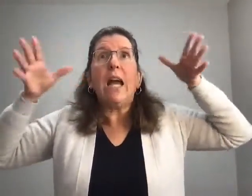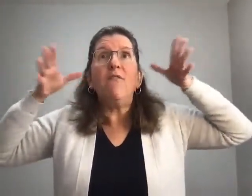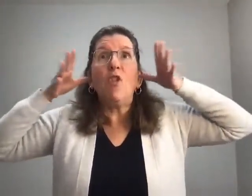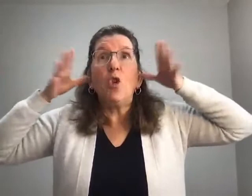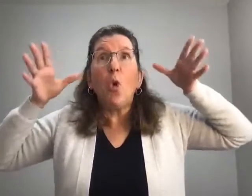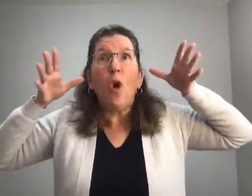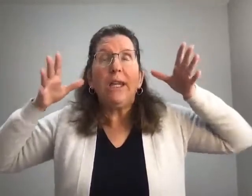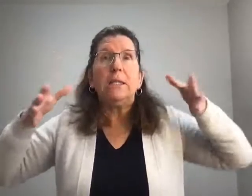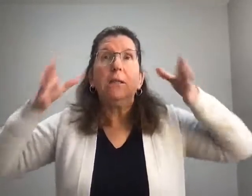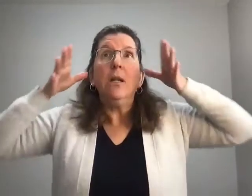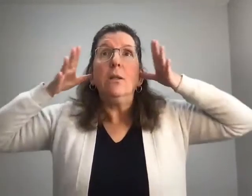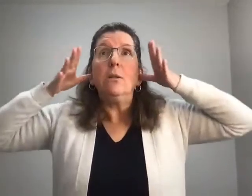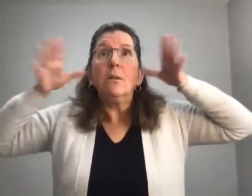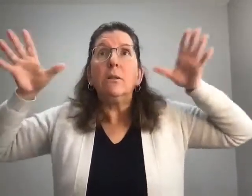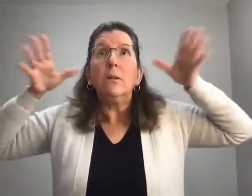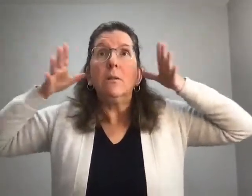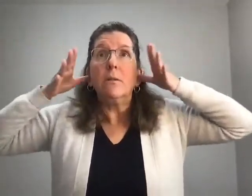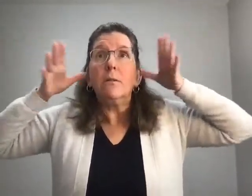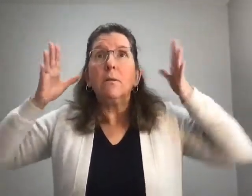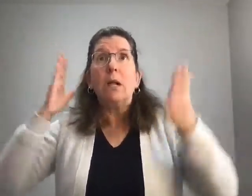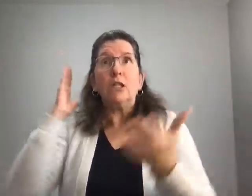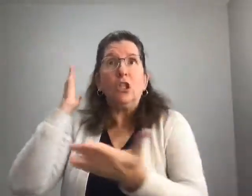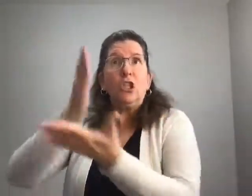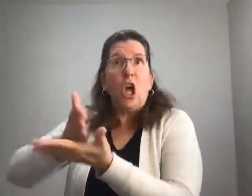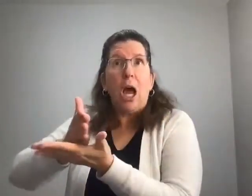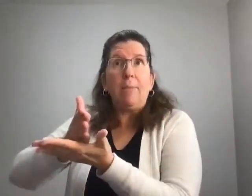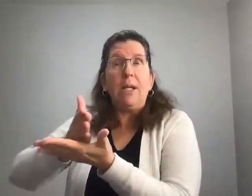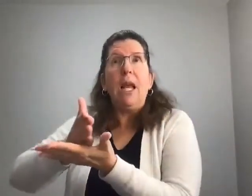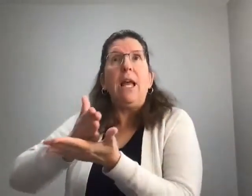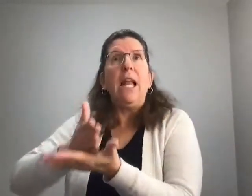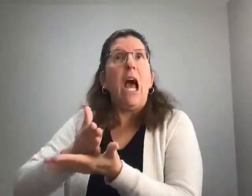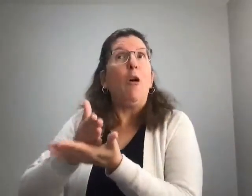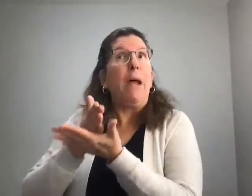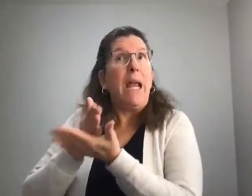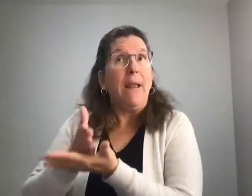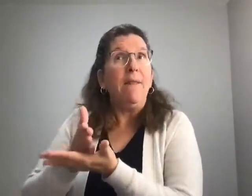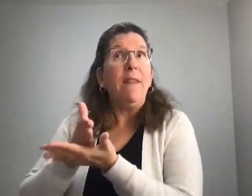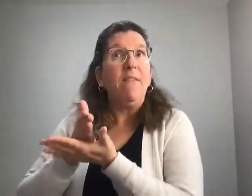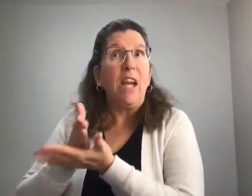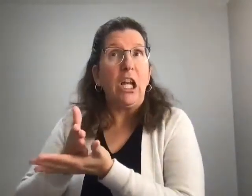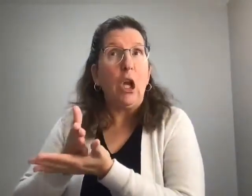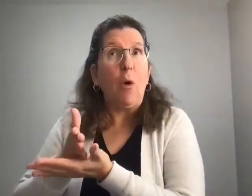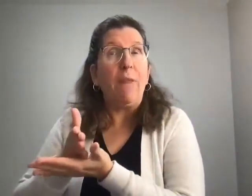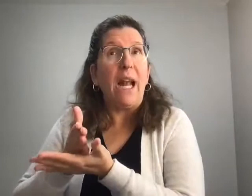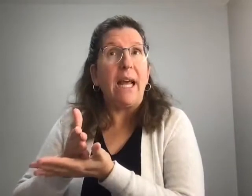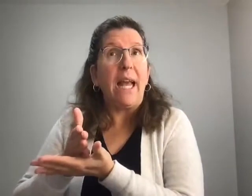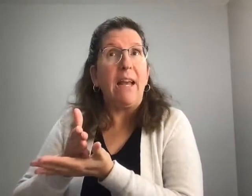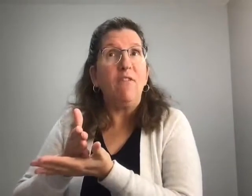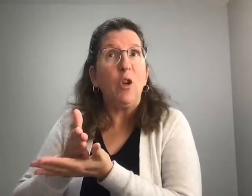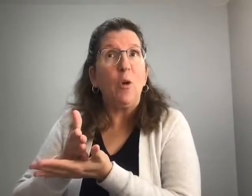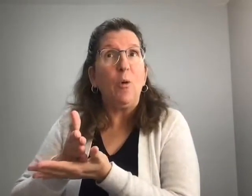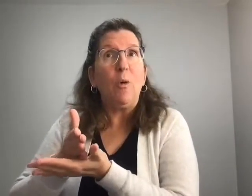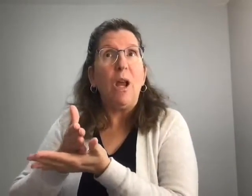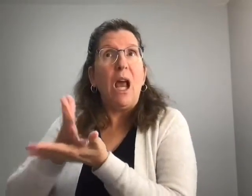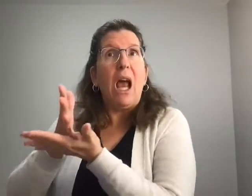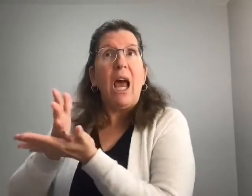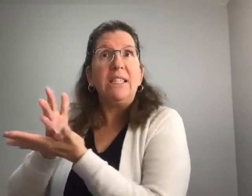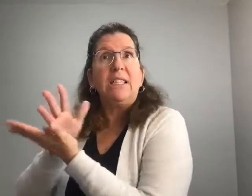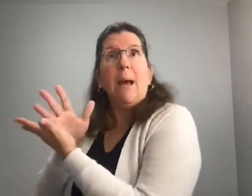for noise, has stopped. Now, in the video that I gave you, I